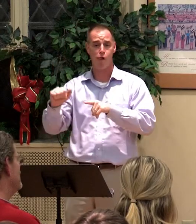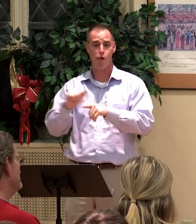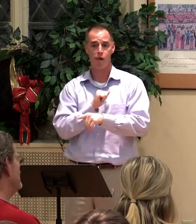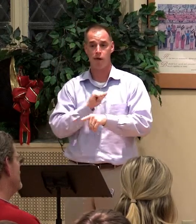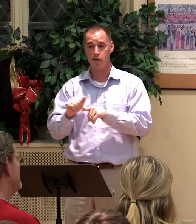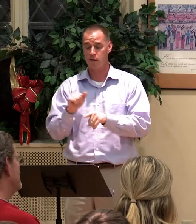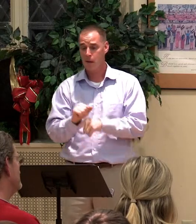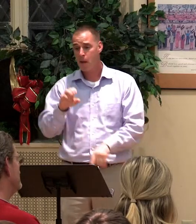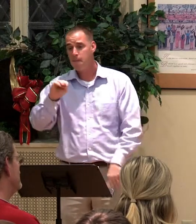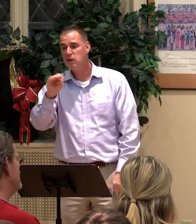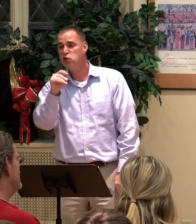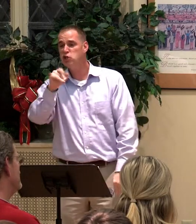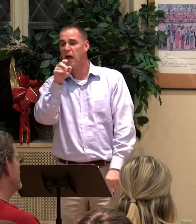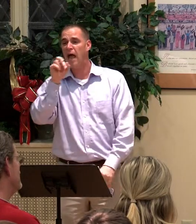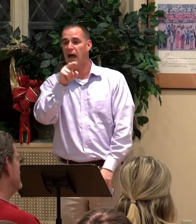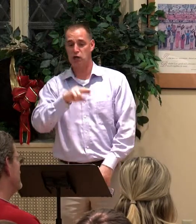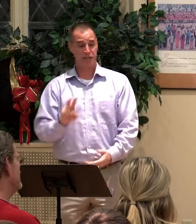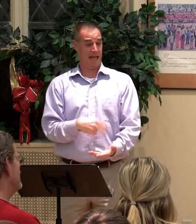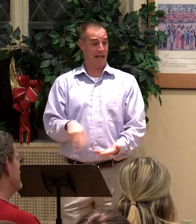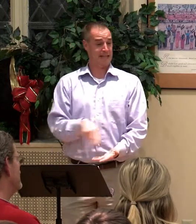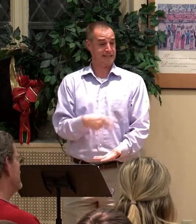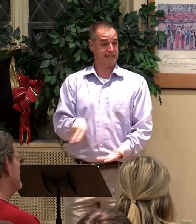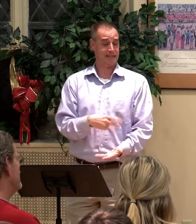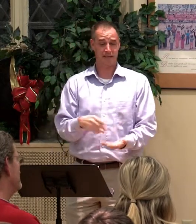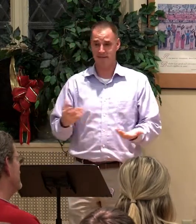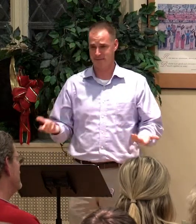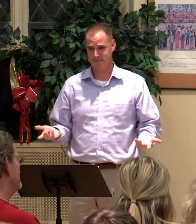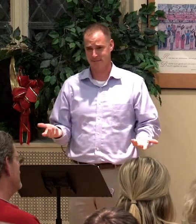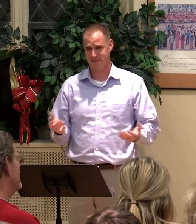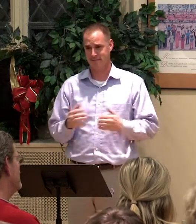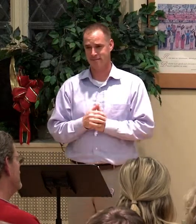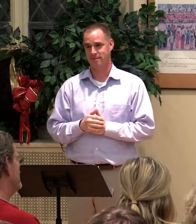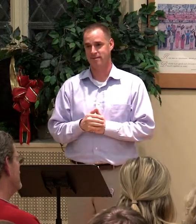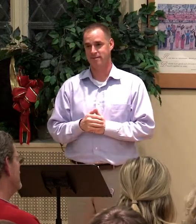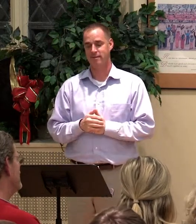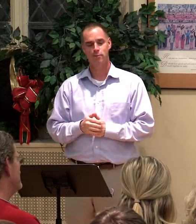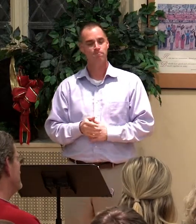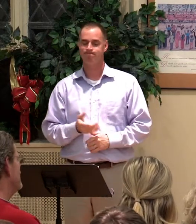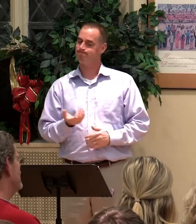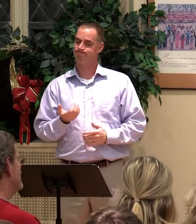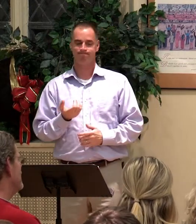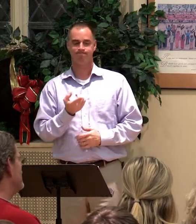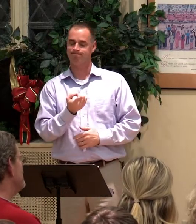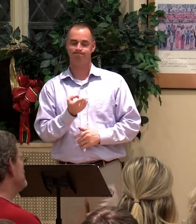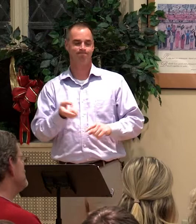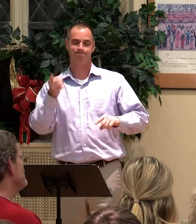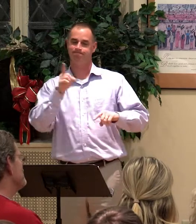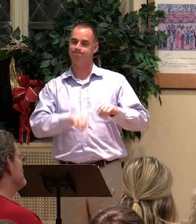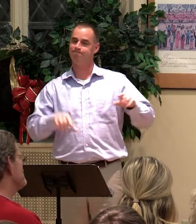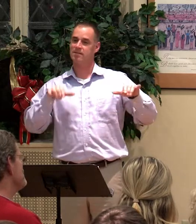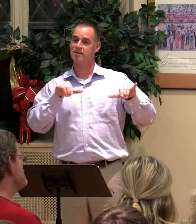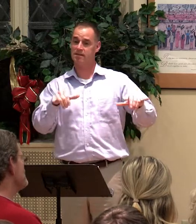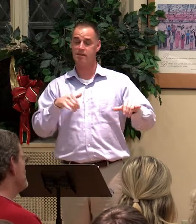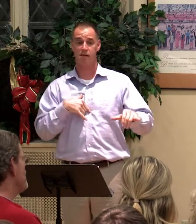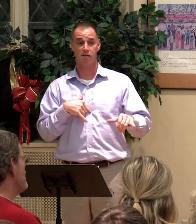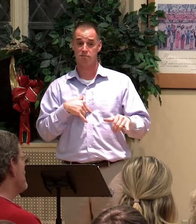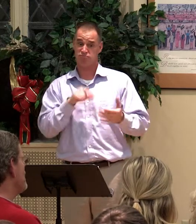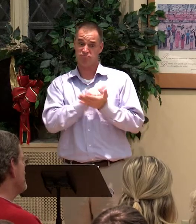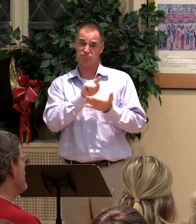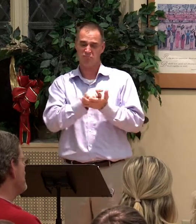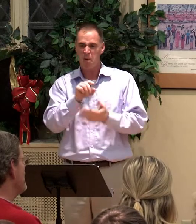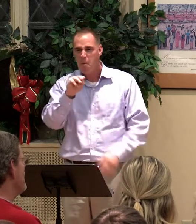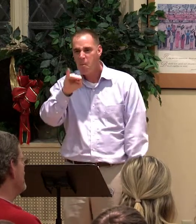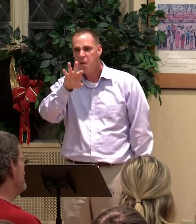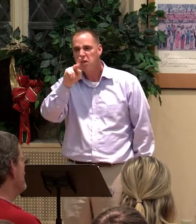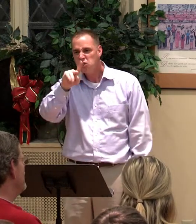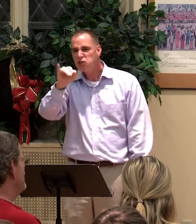Mick Jagger dance moves in the mirror? You cannot still have a crush on Mick